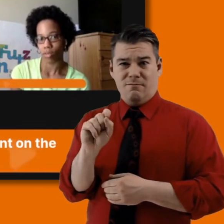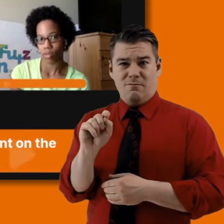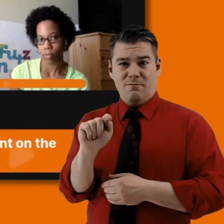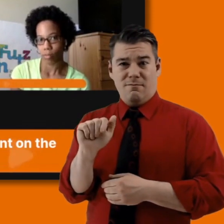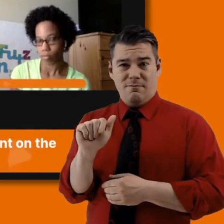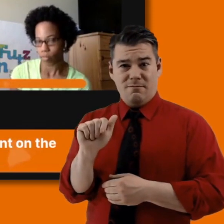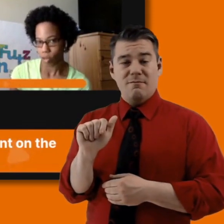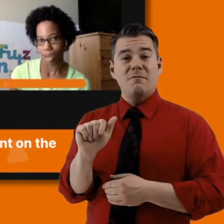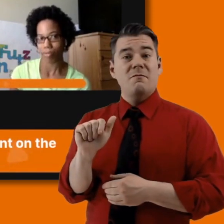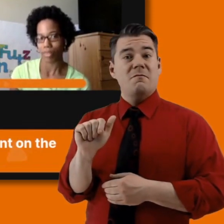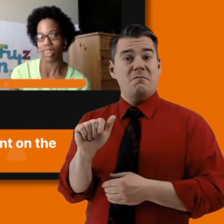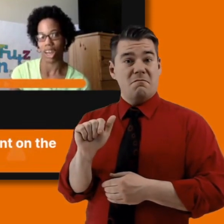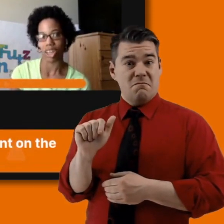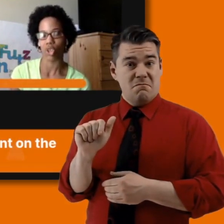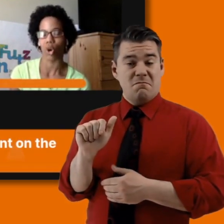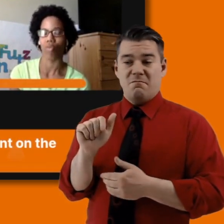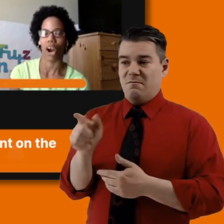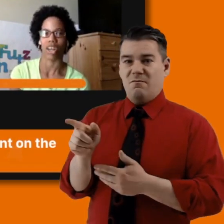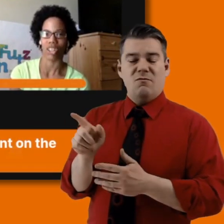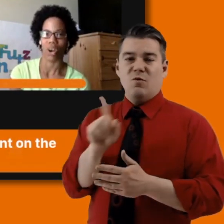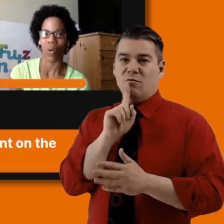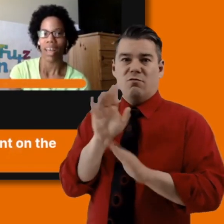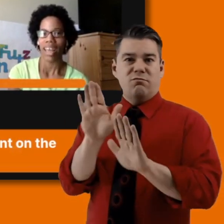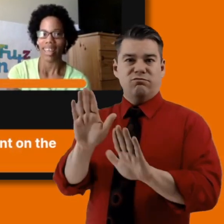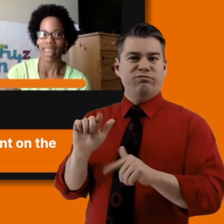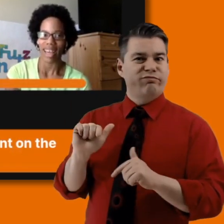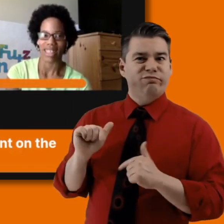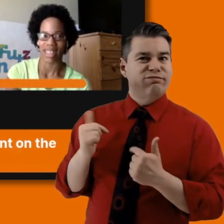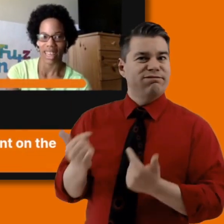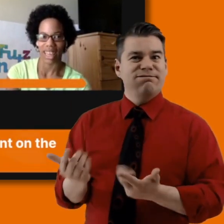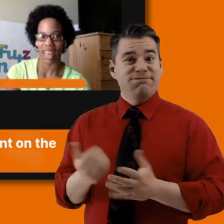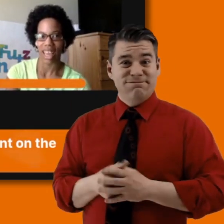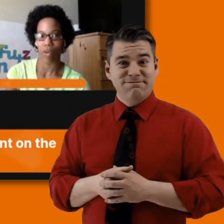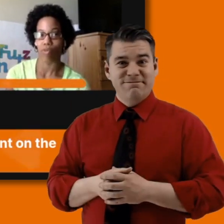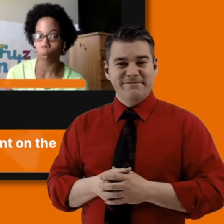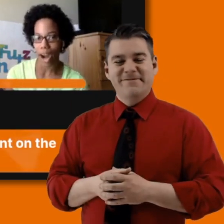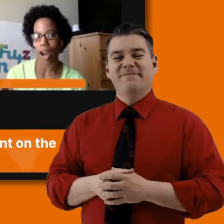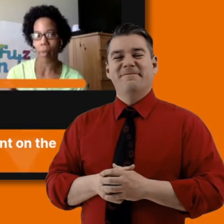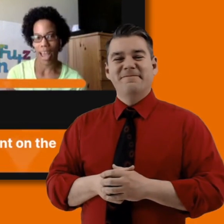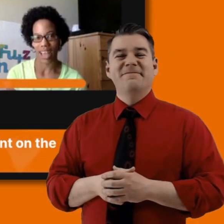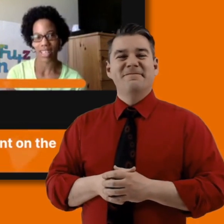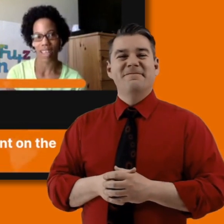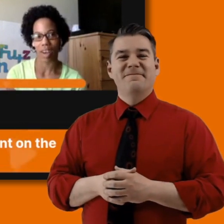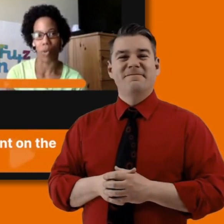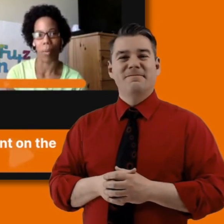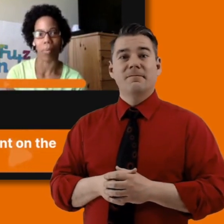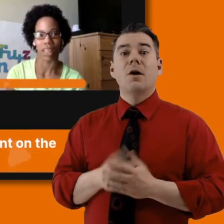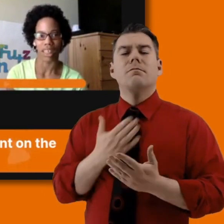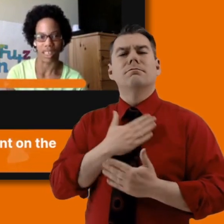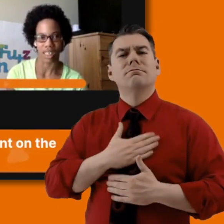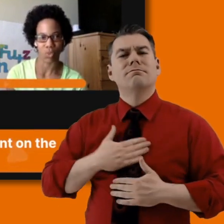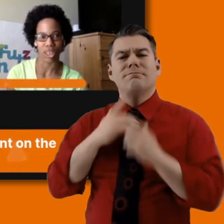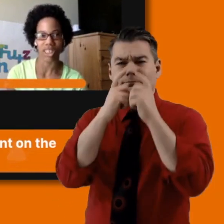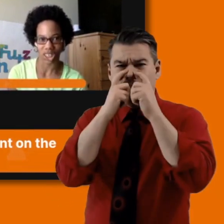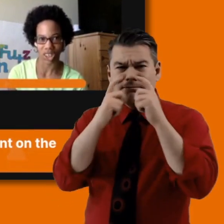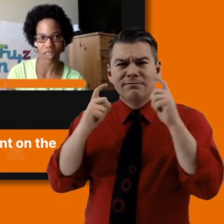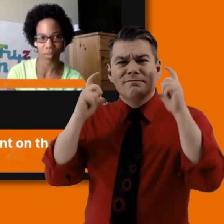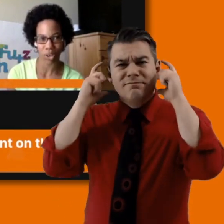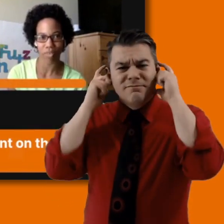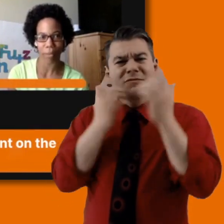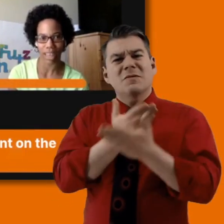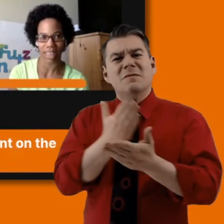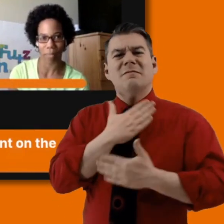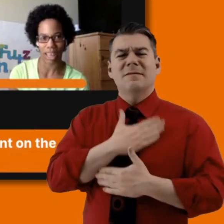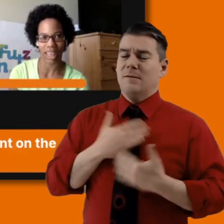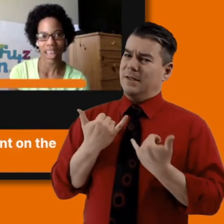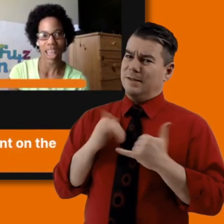so gratefully done so far. So yes, and wear a mask, everyone, please. We're still in the middle